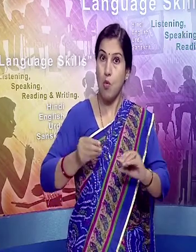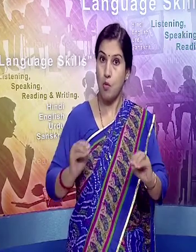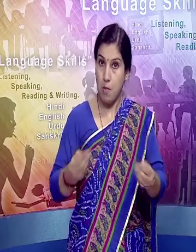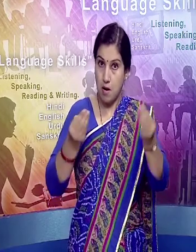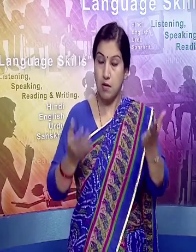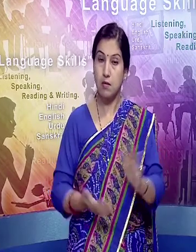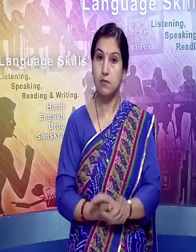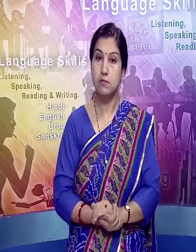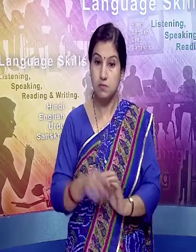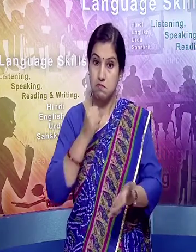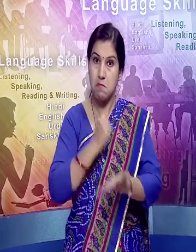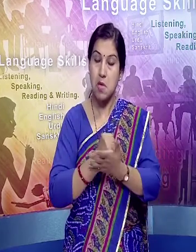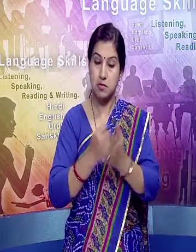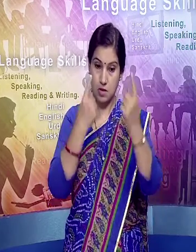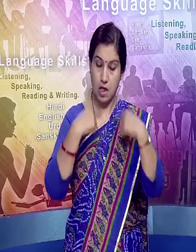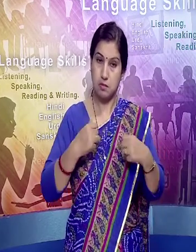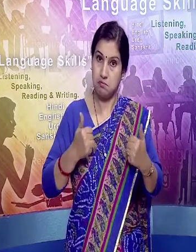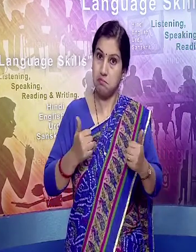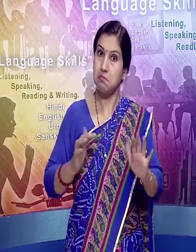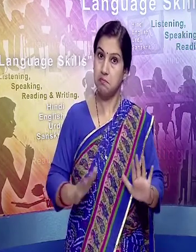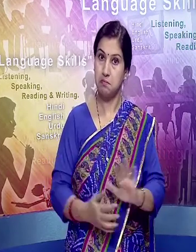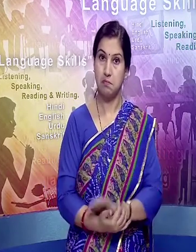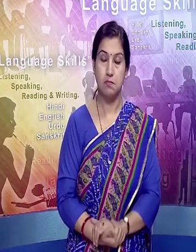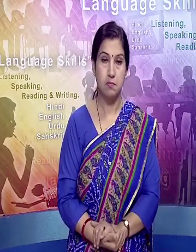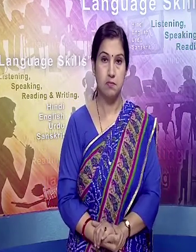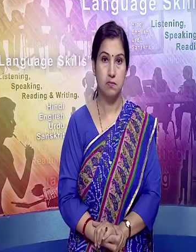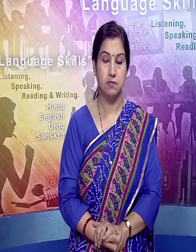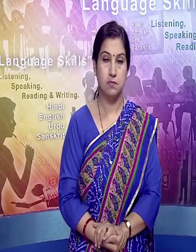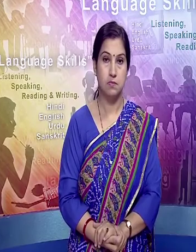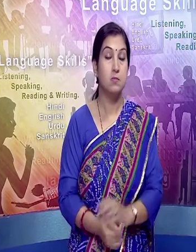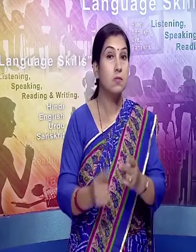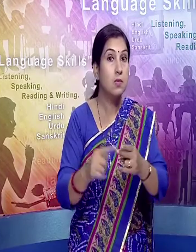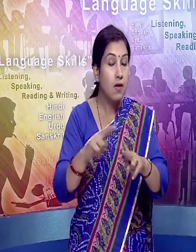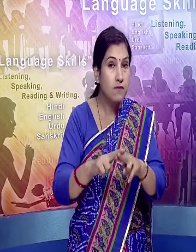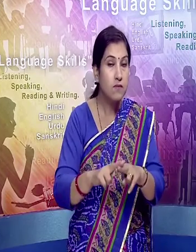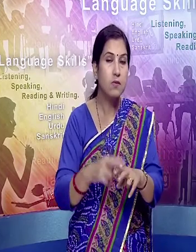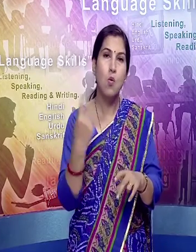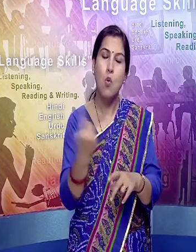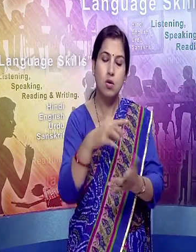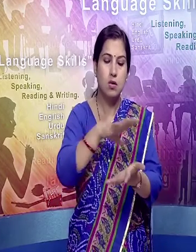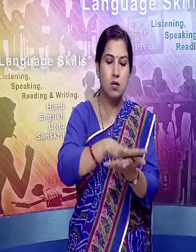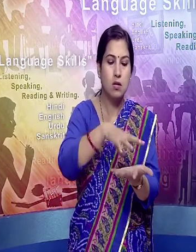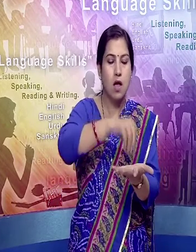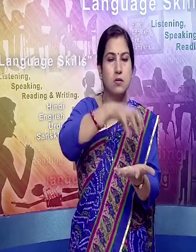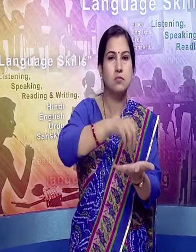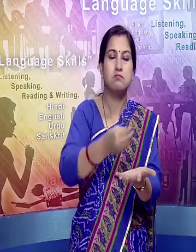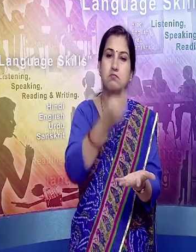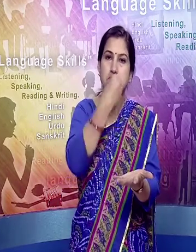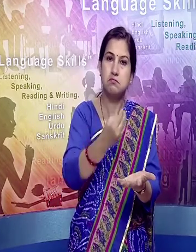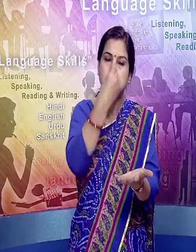Which is necessary for our health. If we consume only the rice, then we